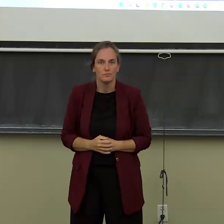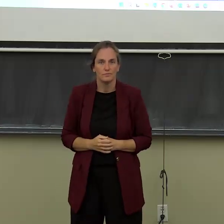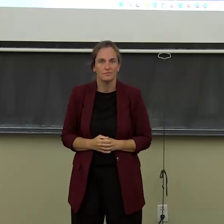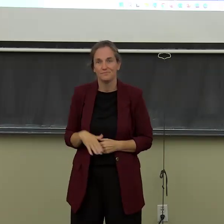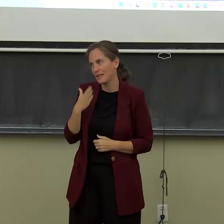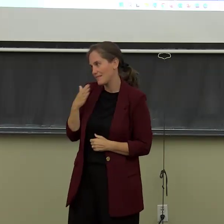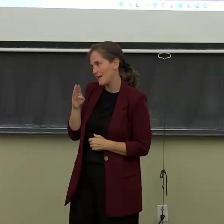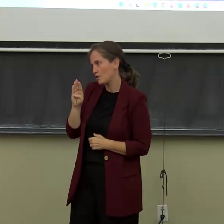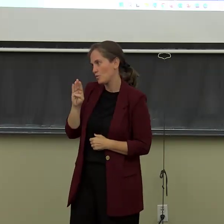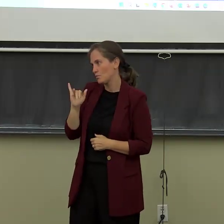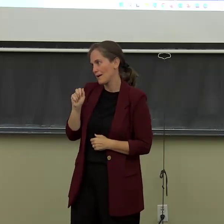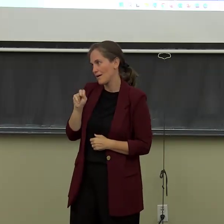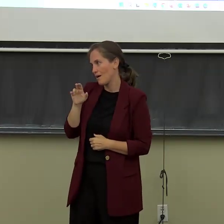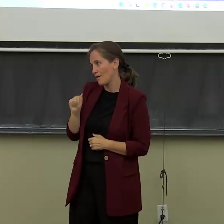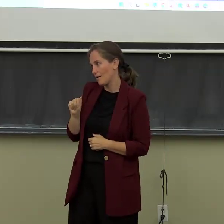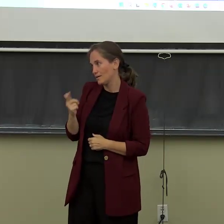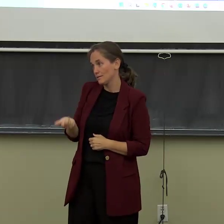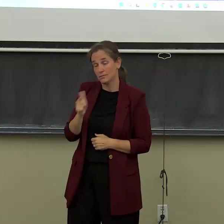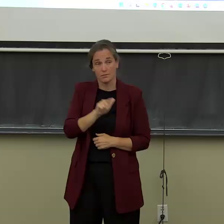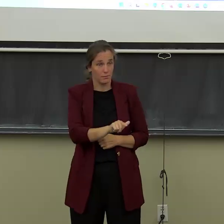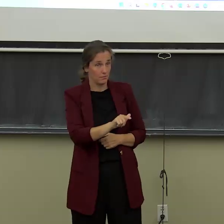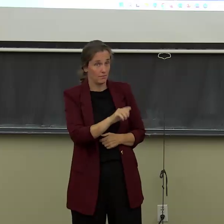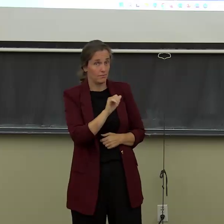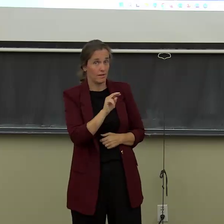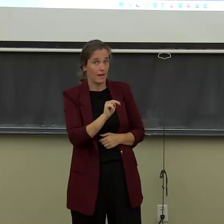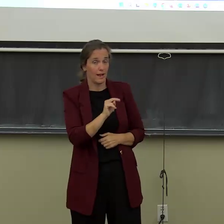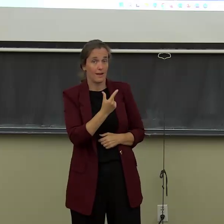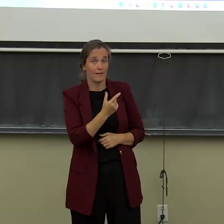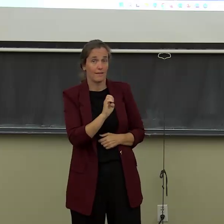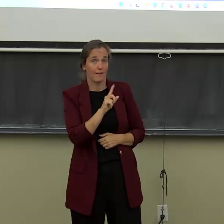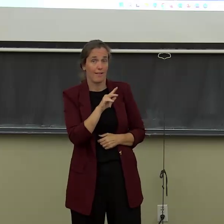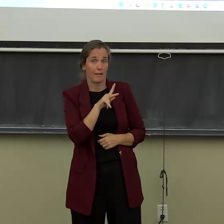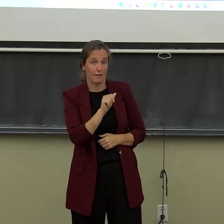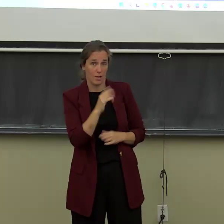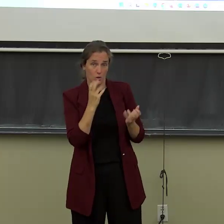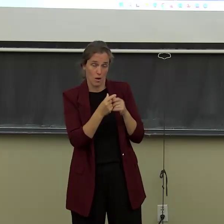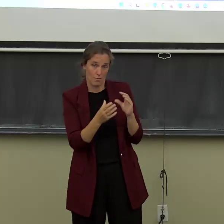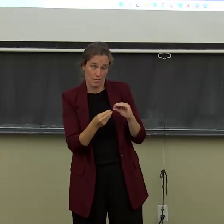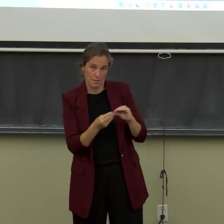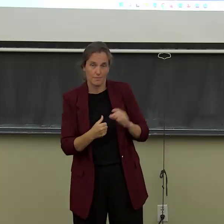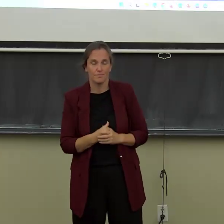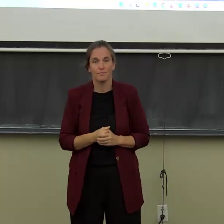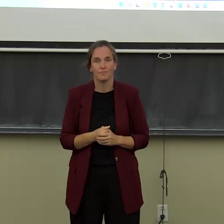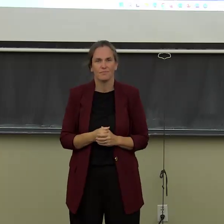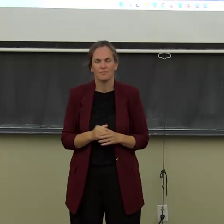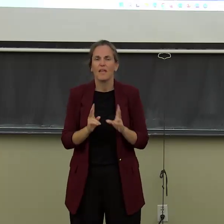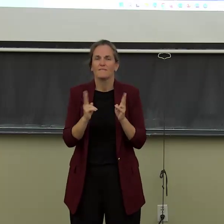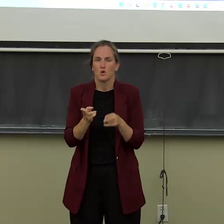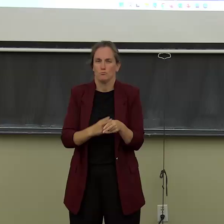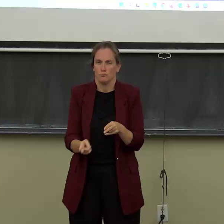Thank you, Bianca. And Angelica, do you want to chime in? Very shortly, I